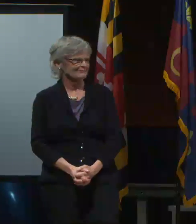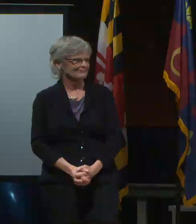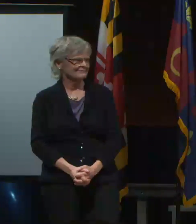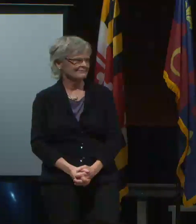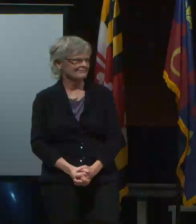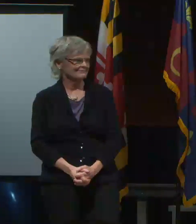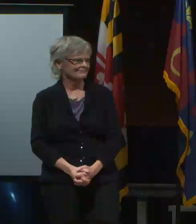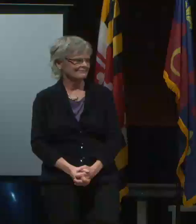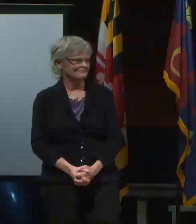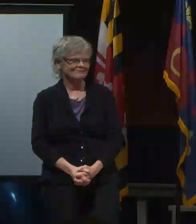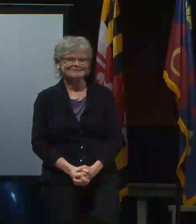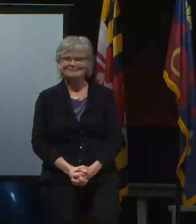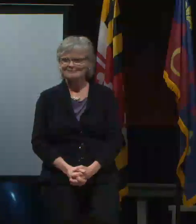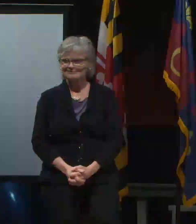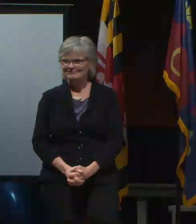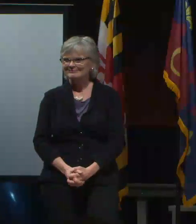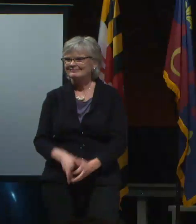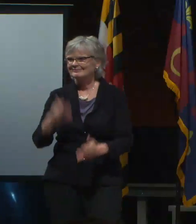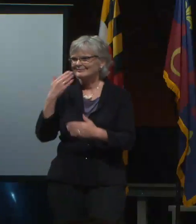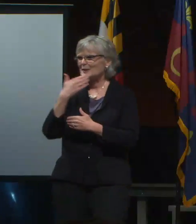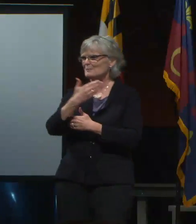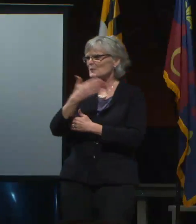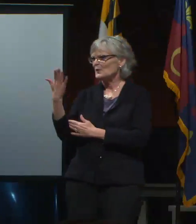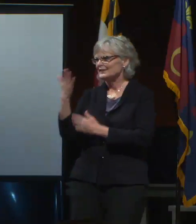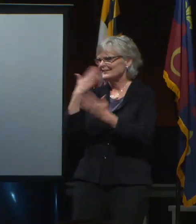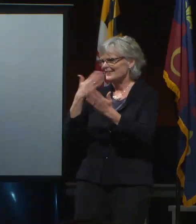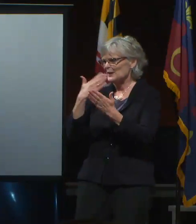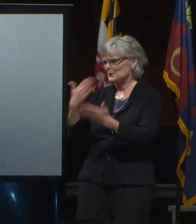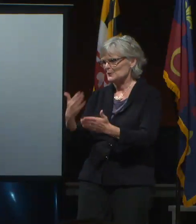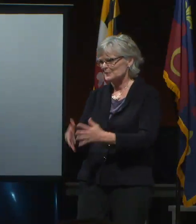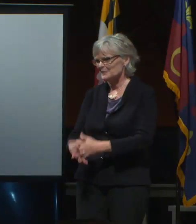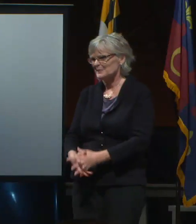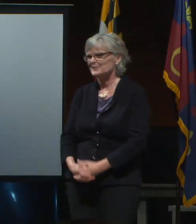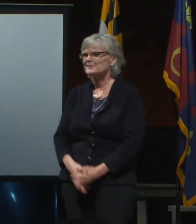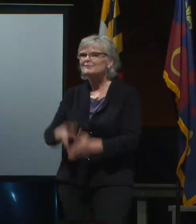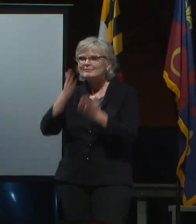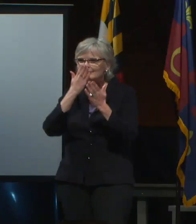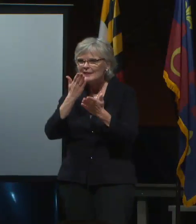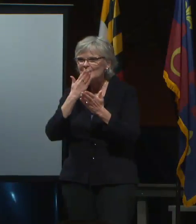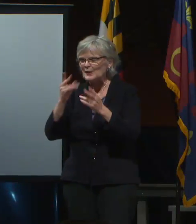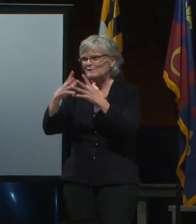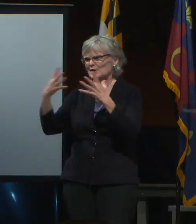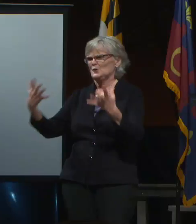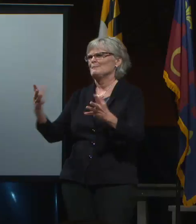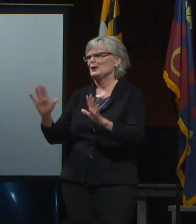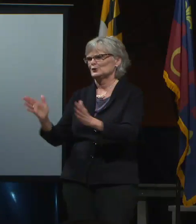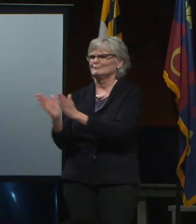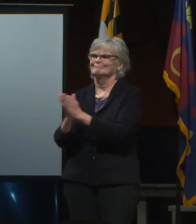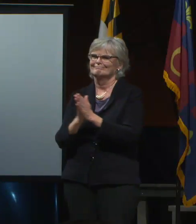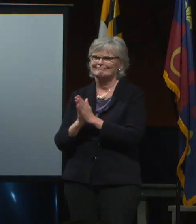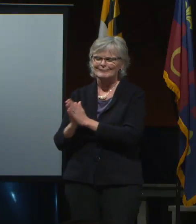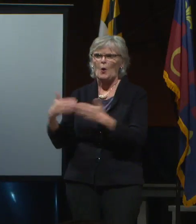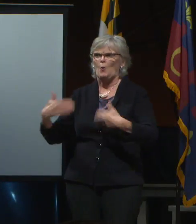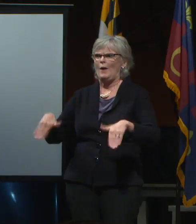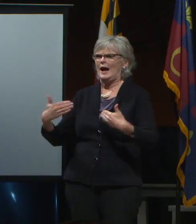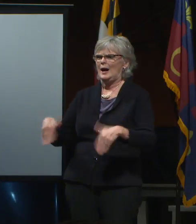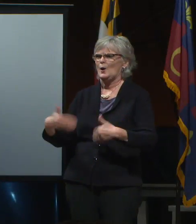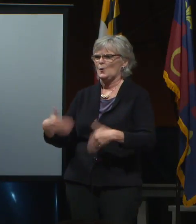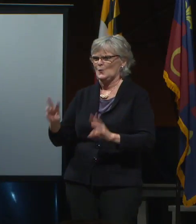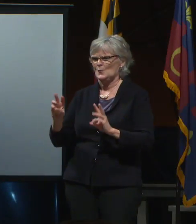Wow, good morning. Thank you all so much. Thank you very, very much. Wow.